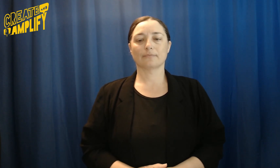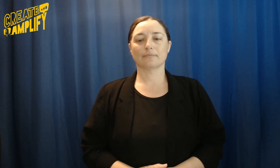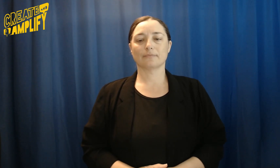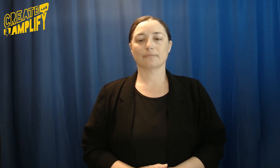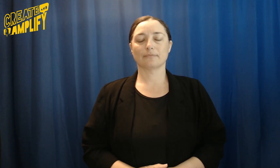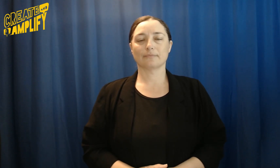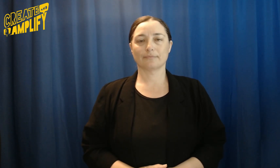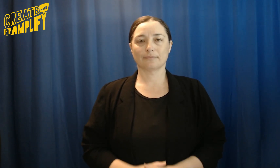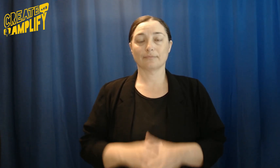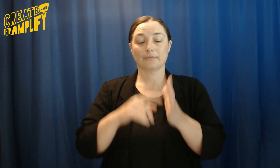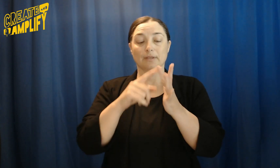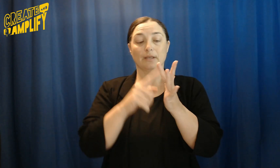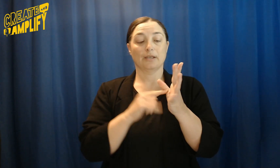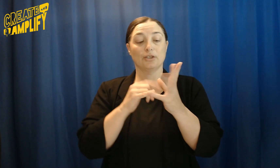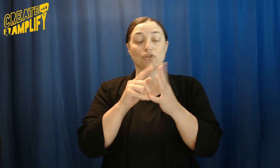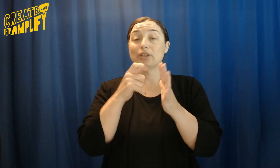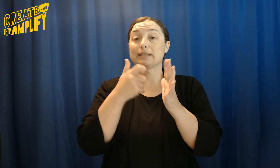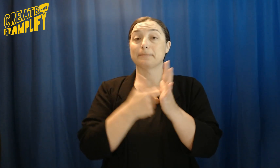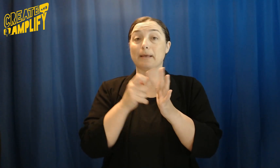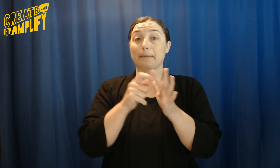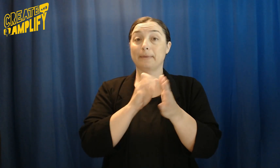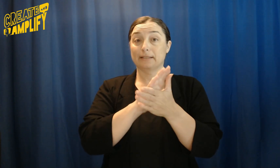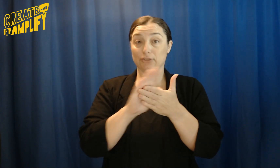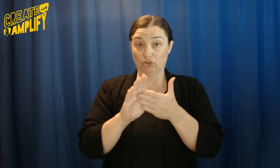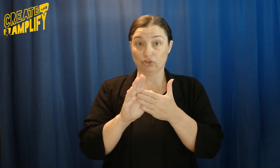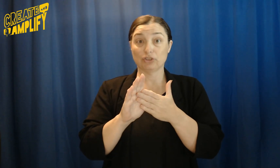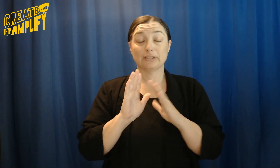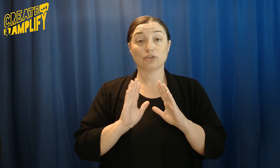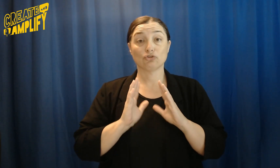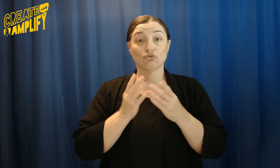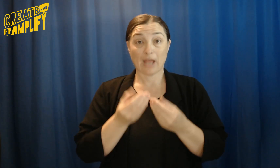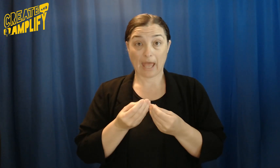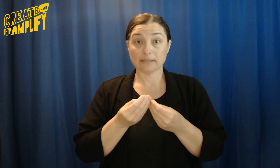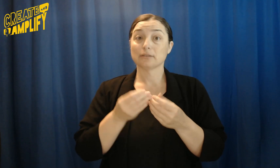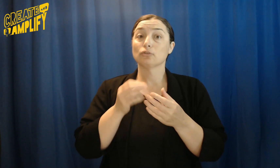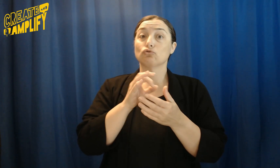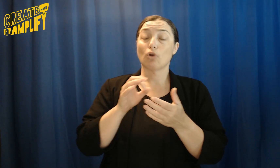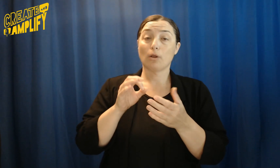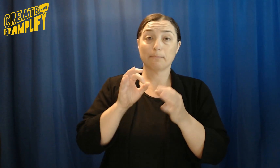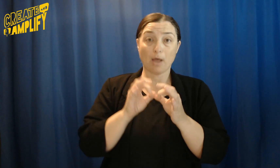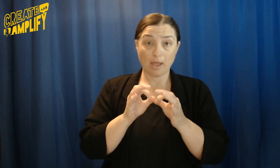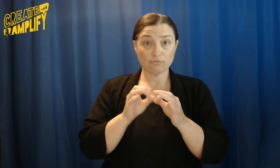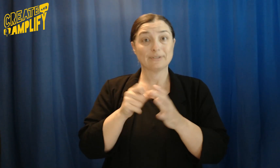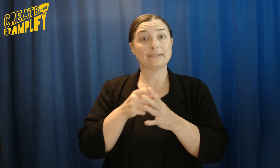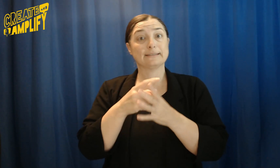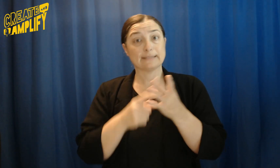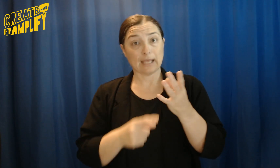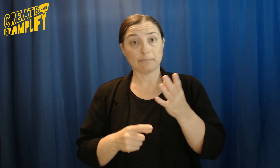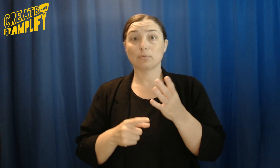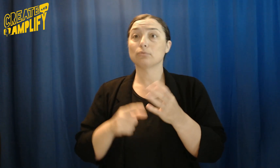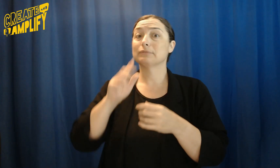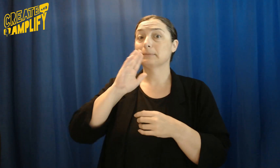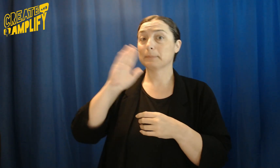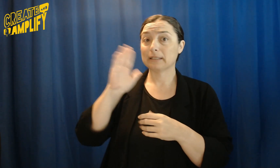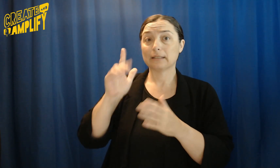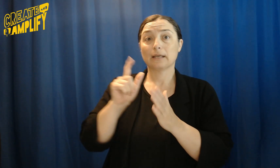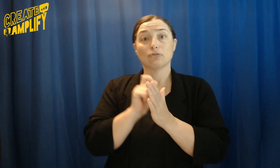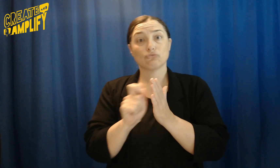Jasper Peach is a trans, non-binary and disabled writer, speaker, editor and parent. Their work is driven by a